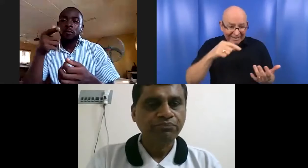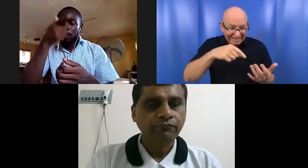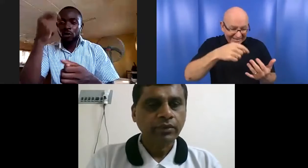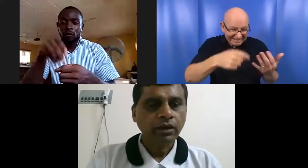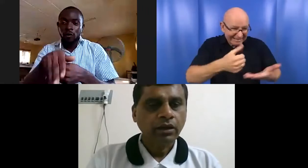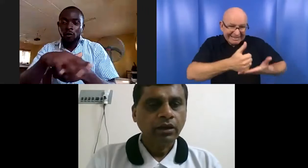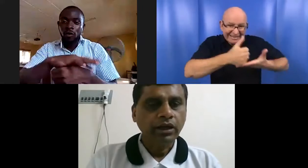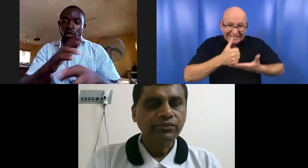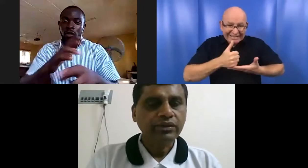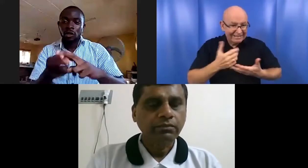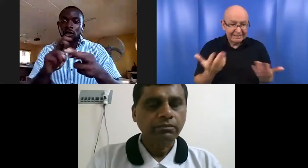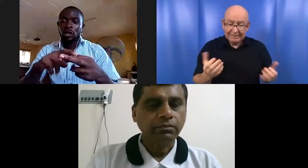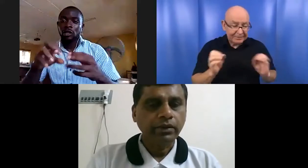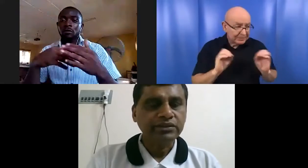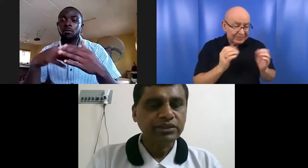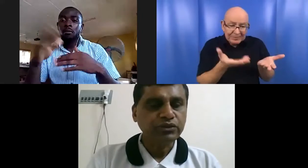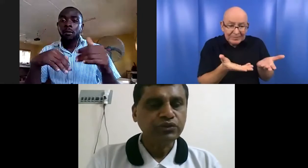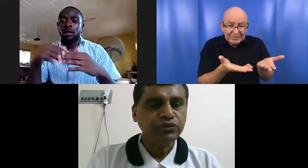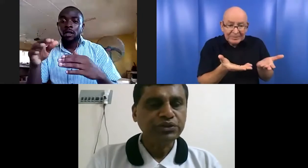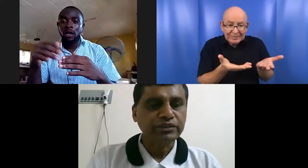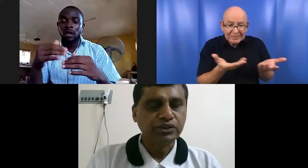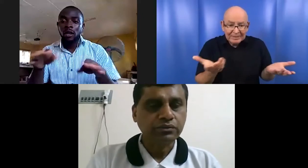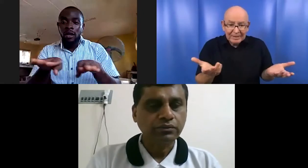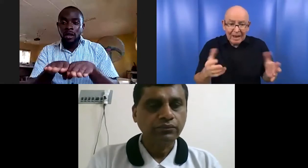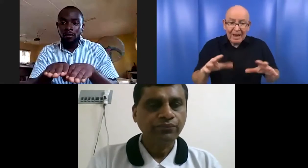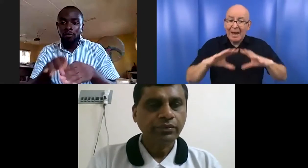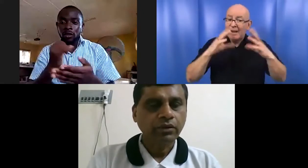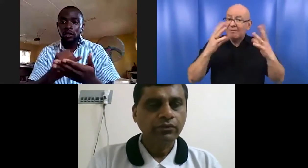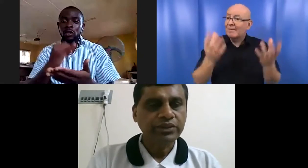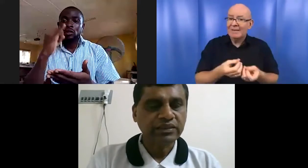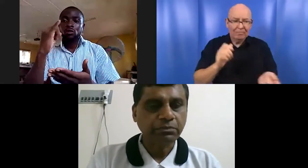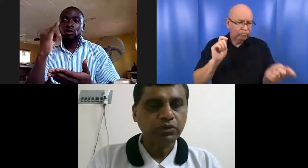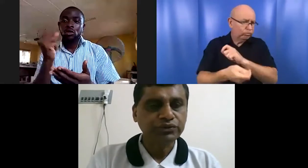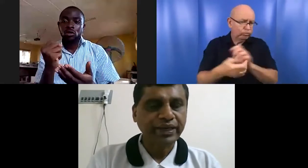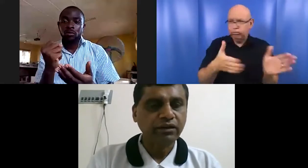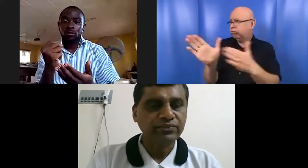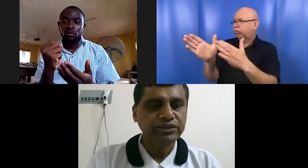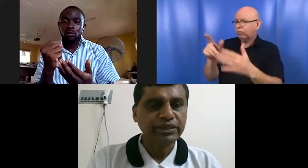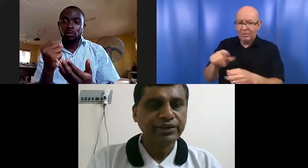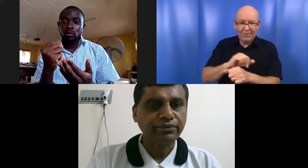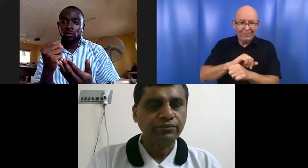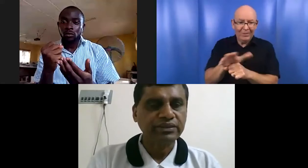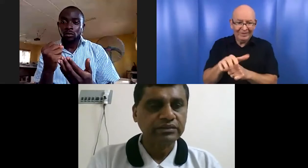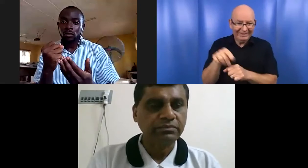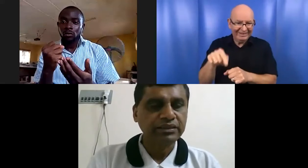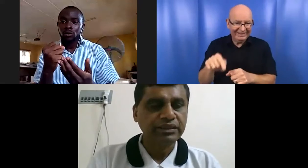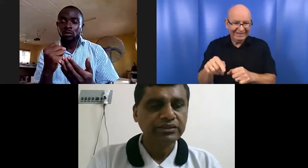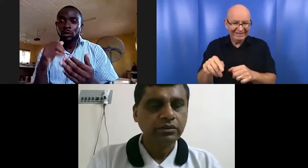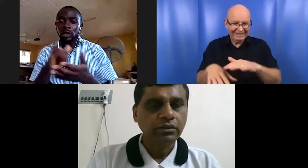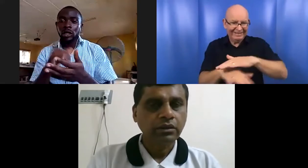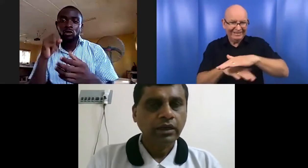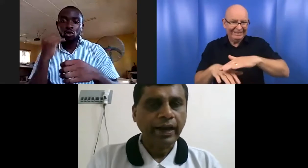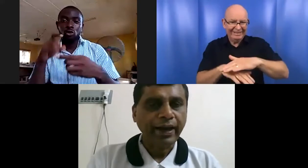issues. Even the institutions which were supposed to take care of the children with the